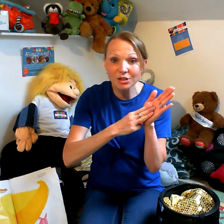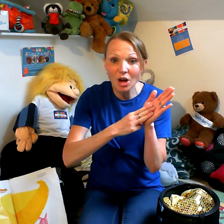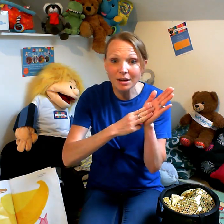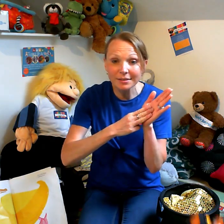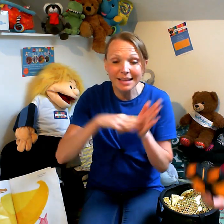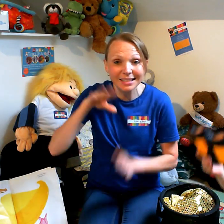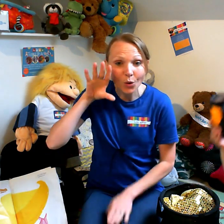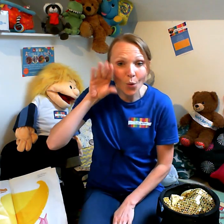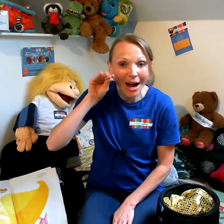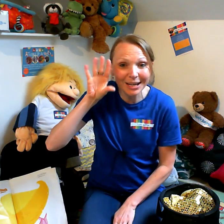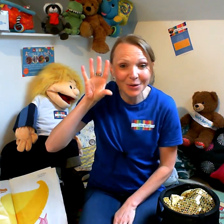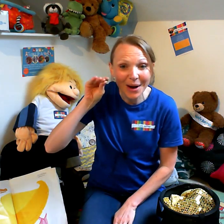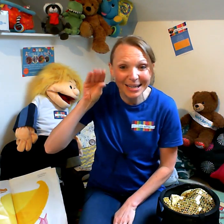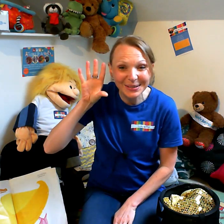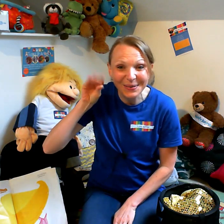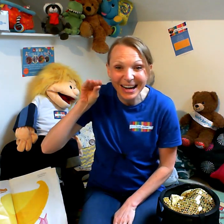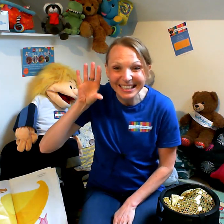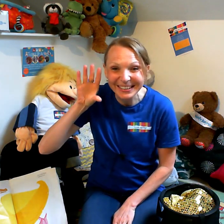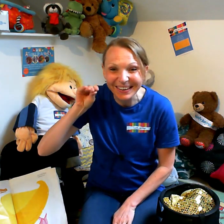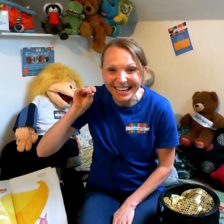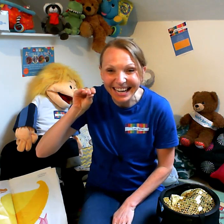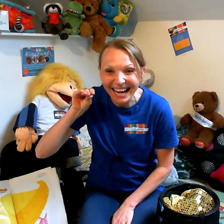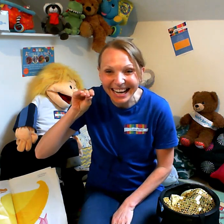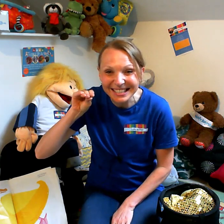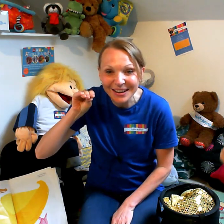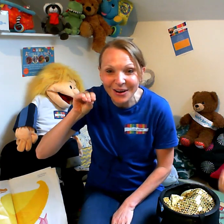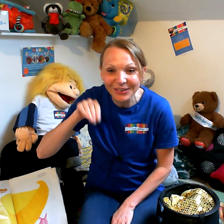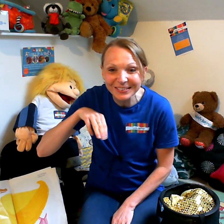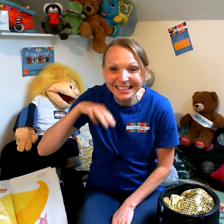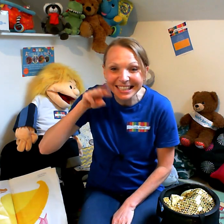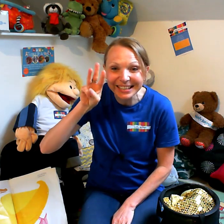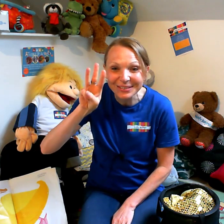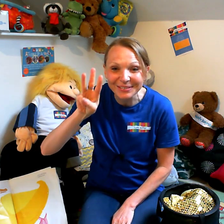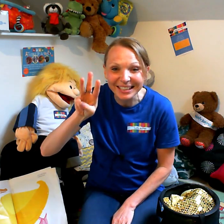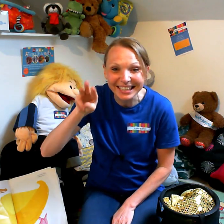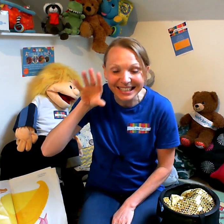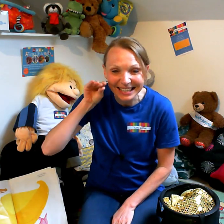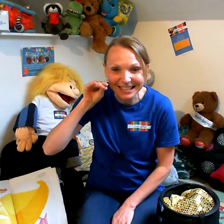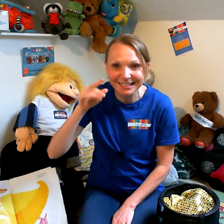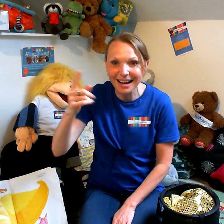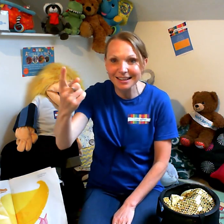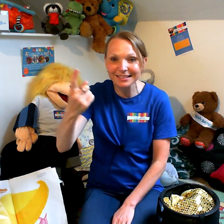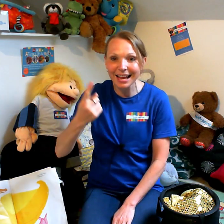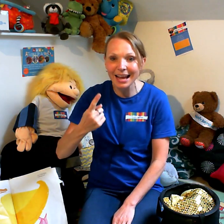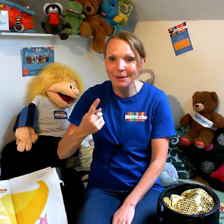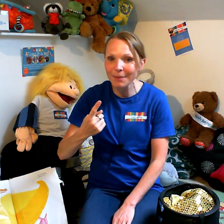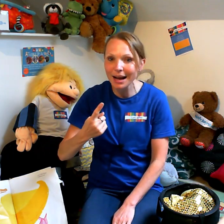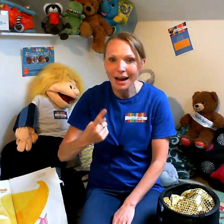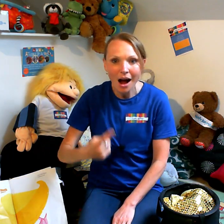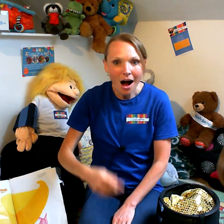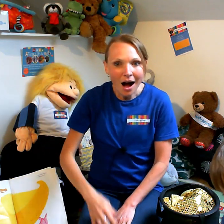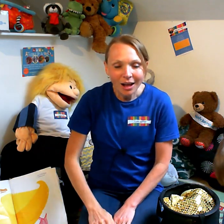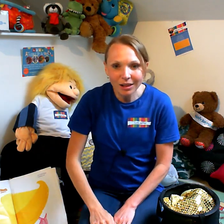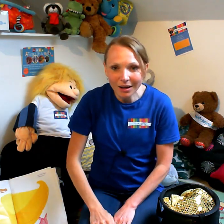duck said quack, quack, quack, quack, and only three little ducks came back. Look at